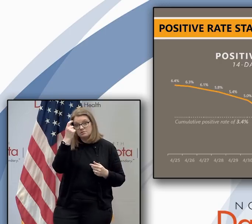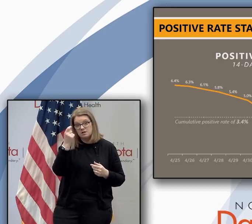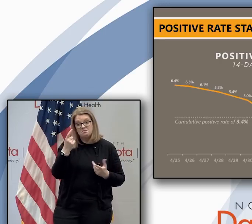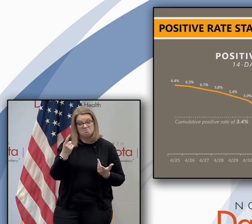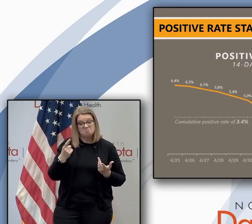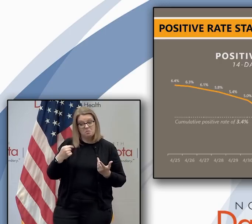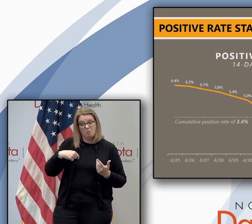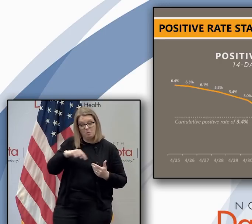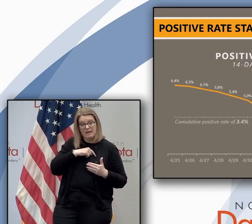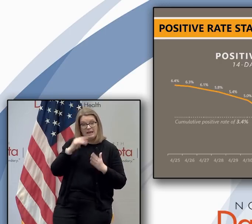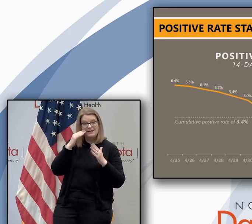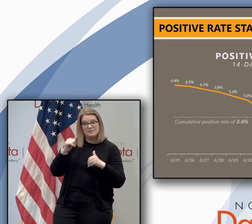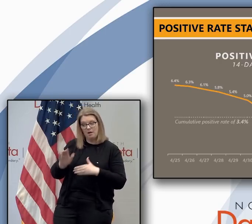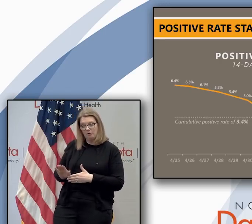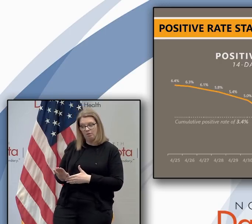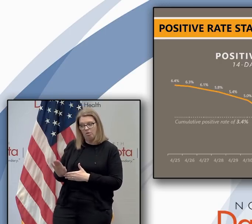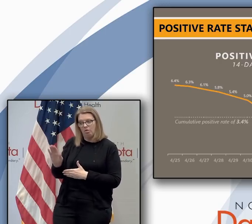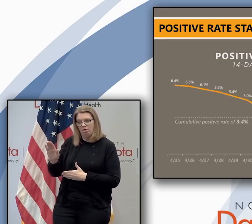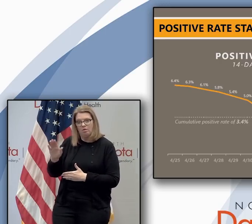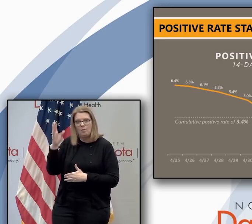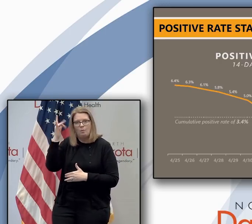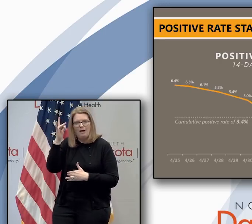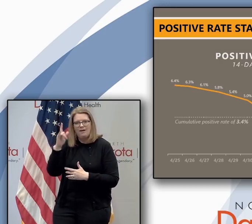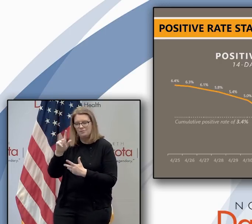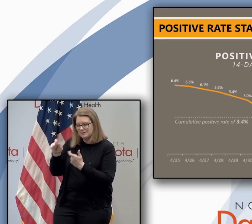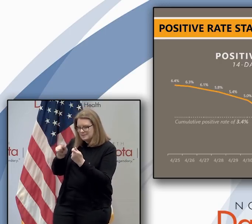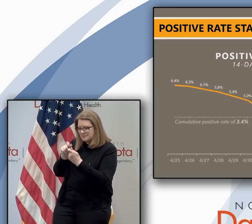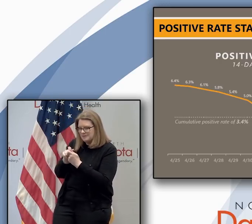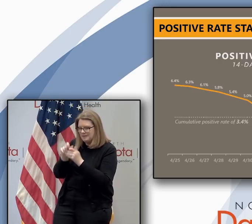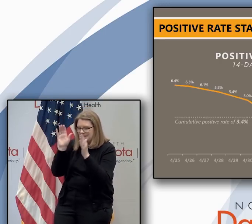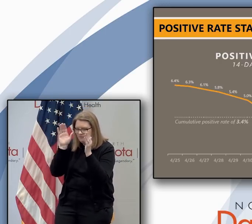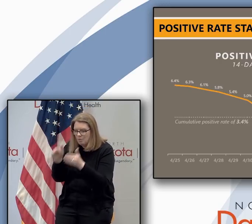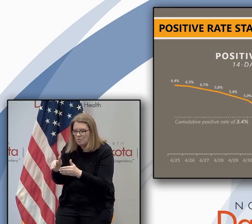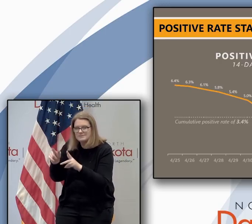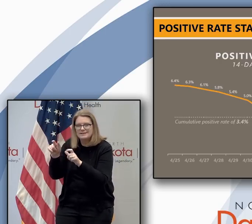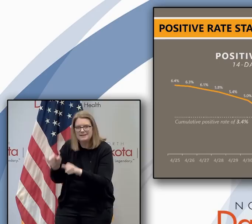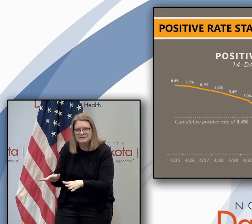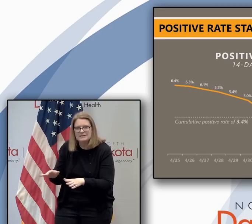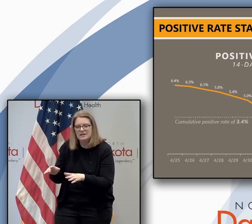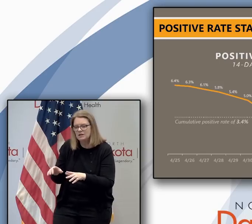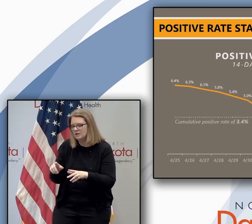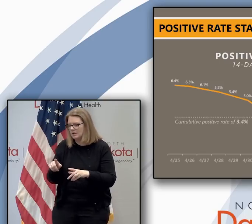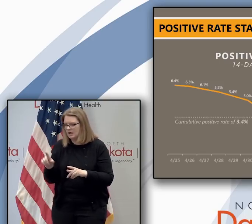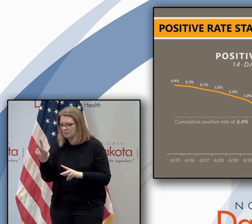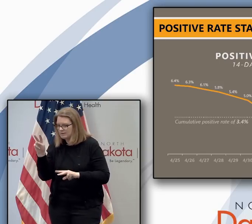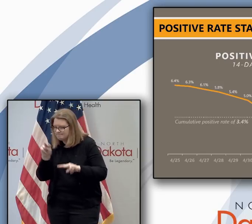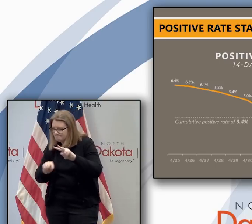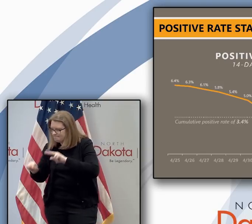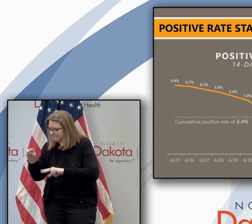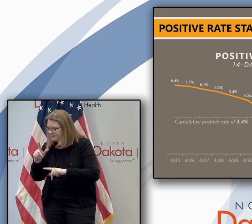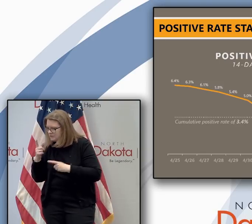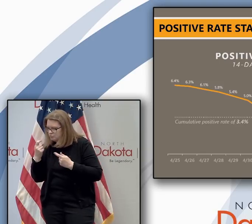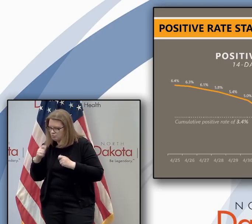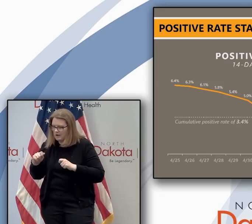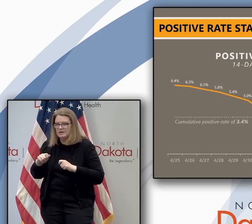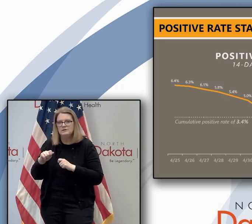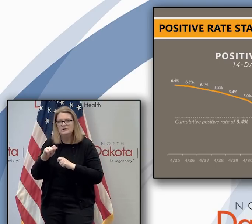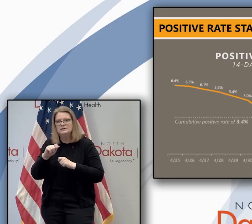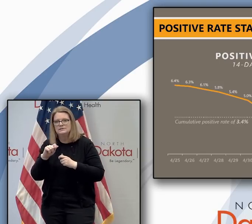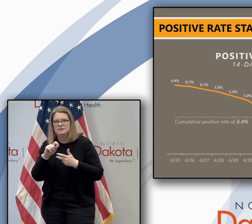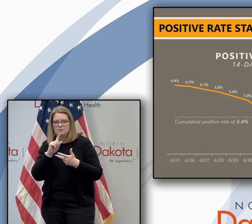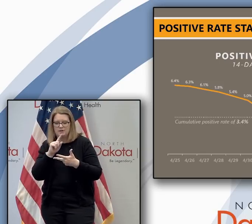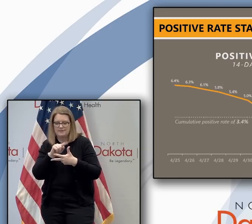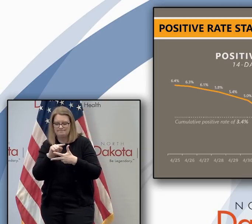all the targeted testing we're doing, again, as we're out really trying to locate and to contact trace and isolate